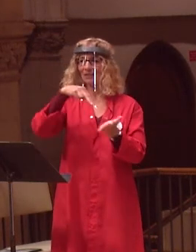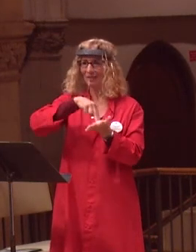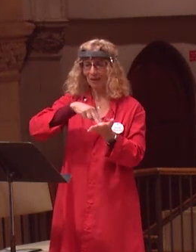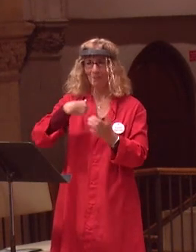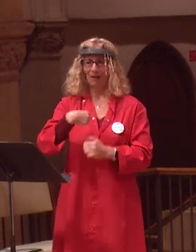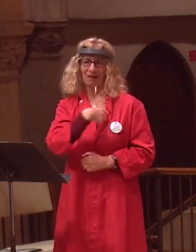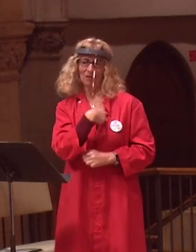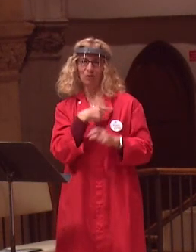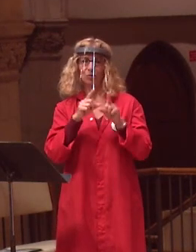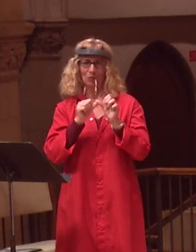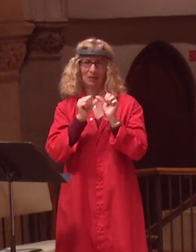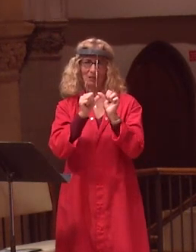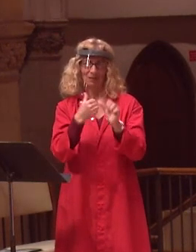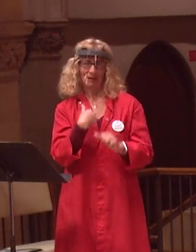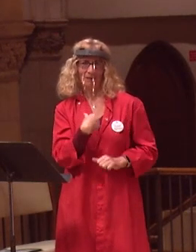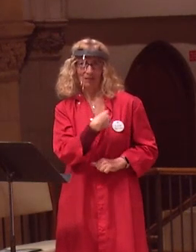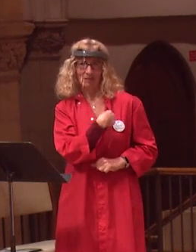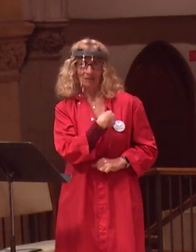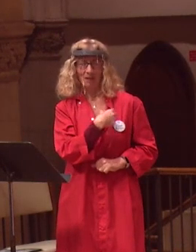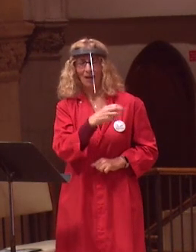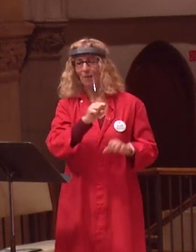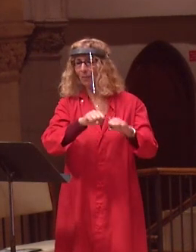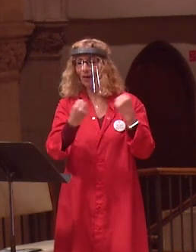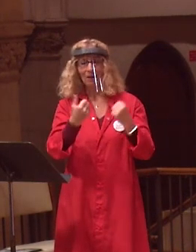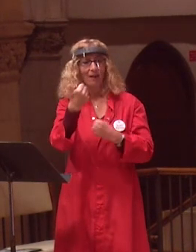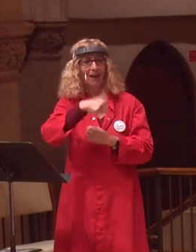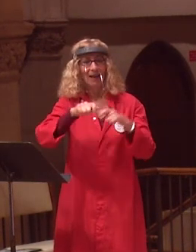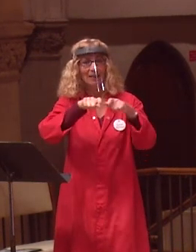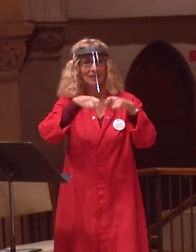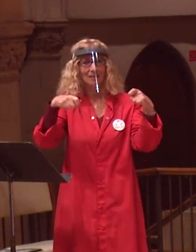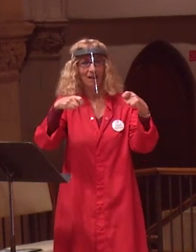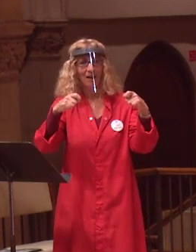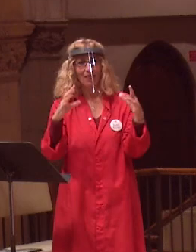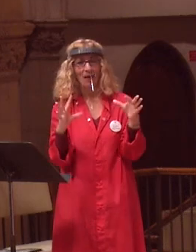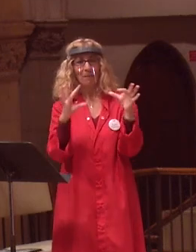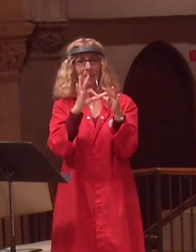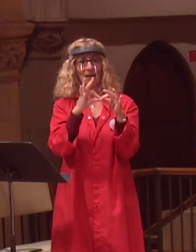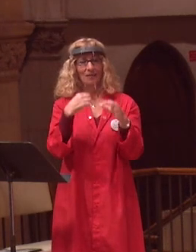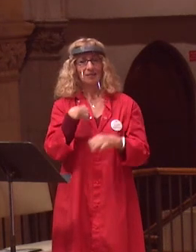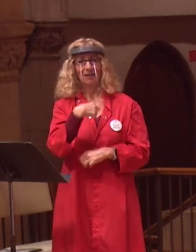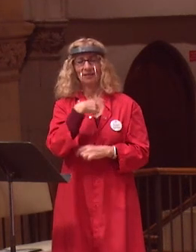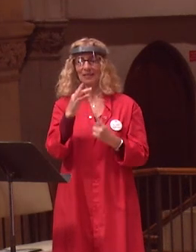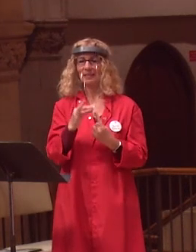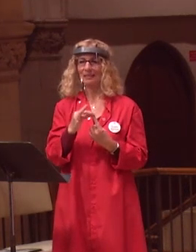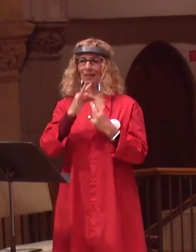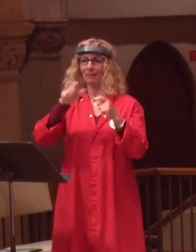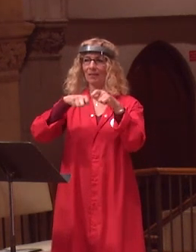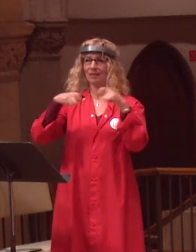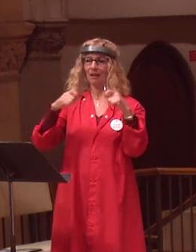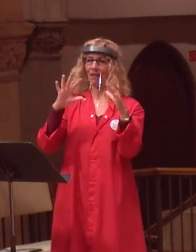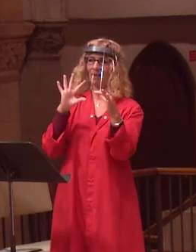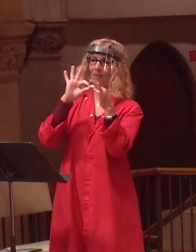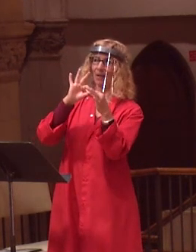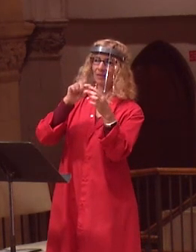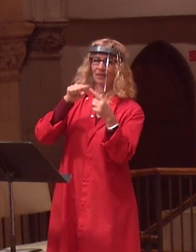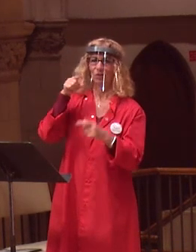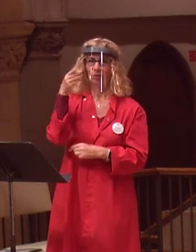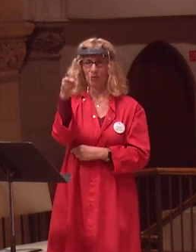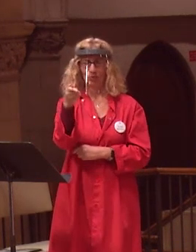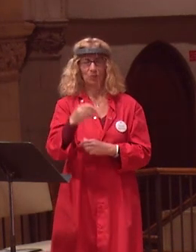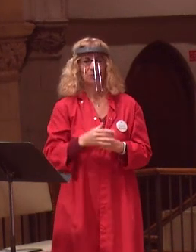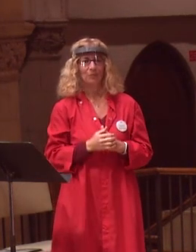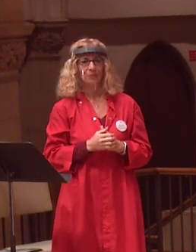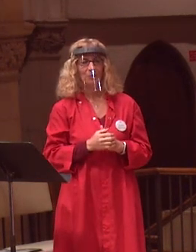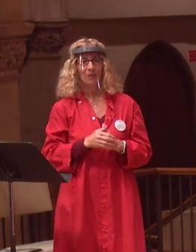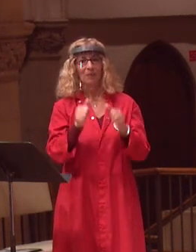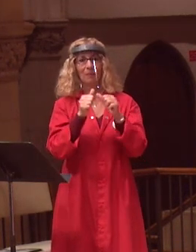to sustain us. And break any tie that binds us except the tie that binds us to you.